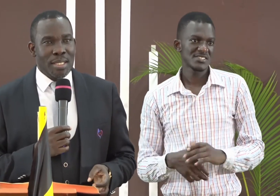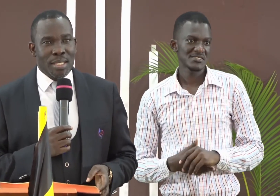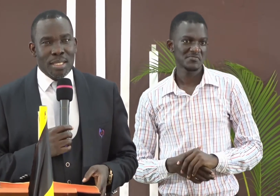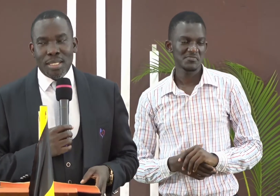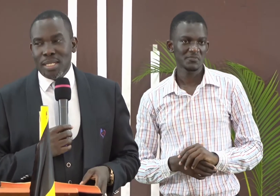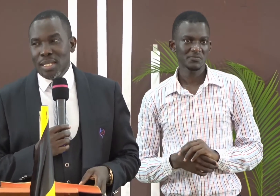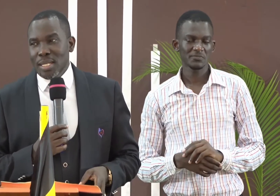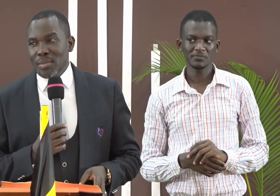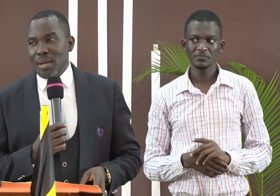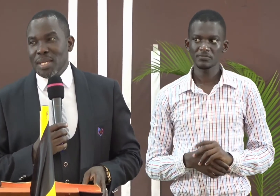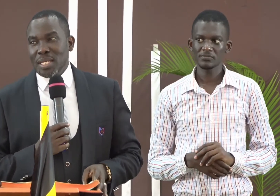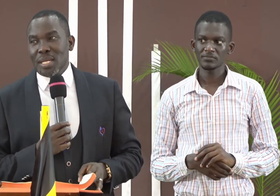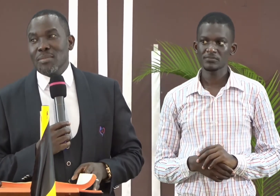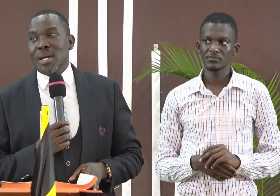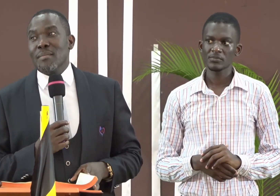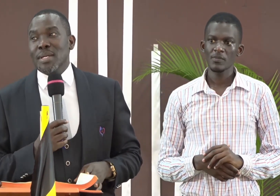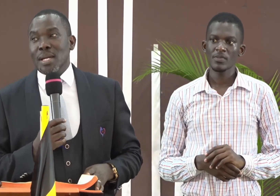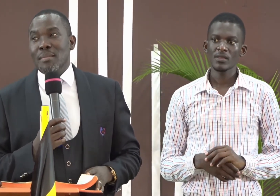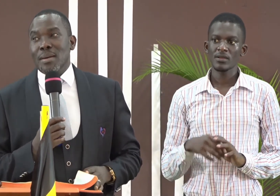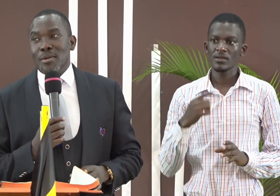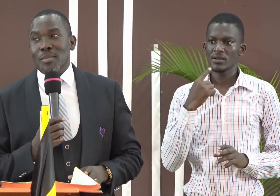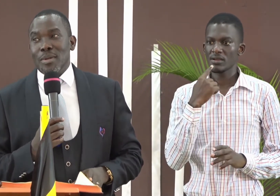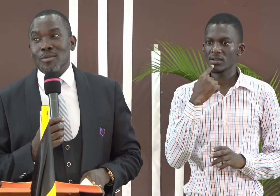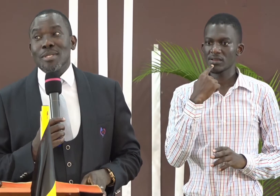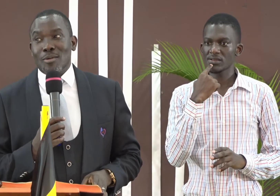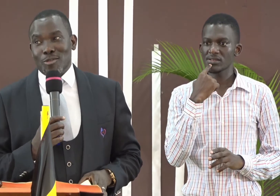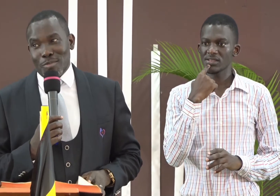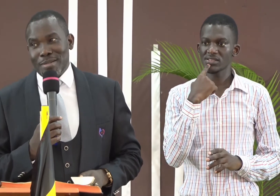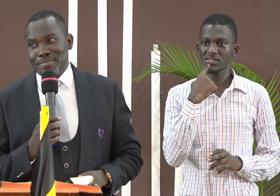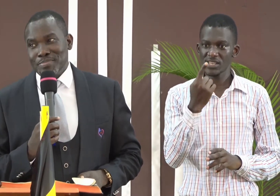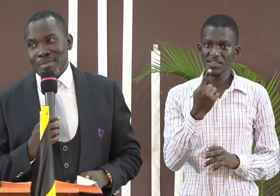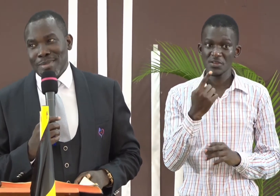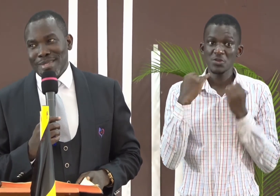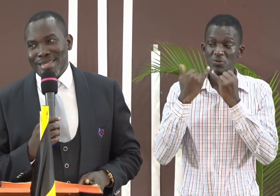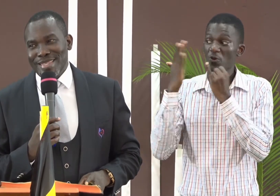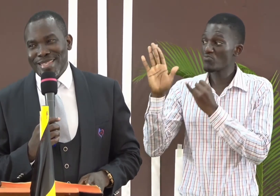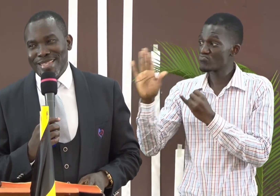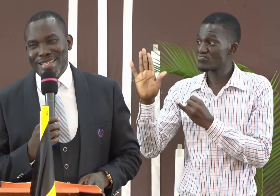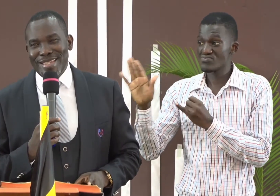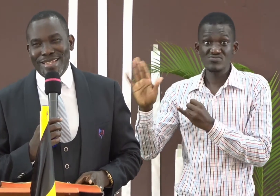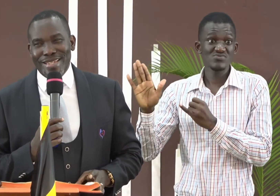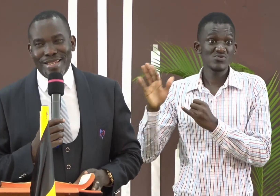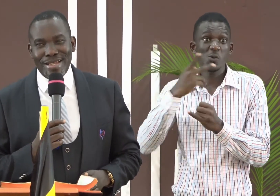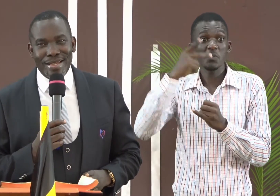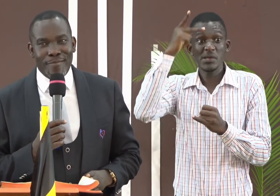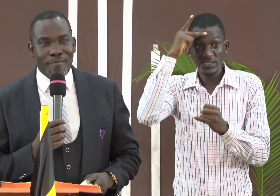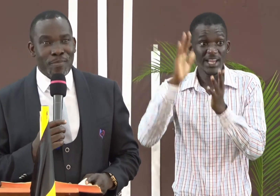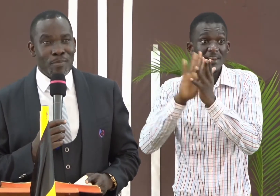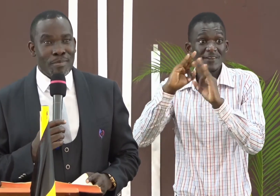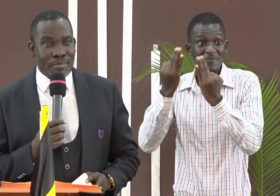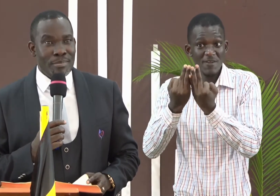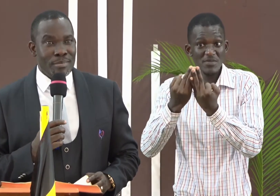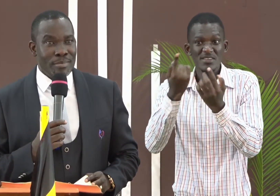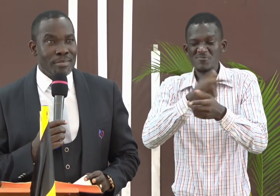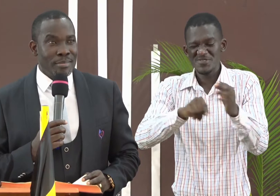small ash in a bottle. Namugamba kiteke mbulame gamba abeewammwe tujja kukyoma. I told her, put it in your will and let your